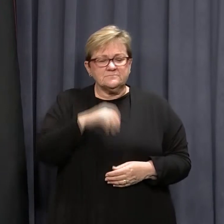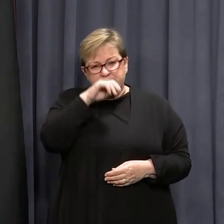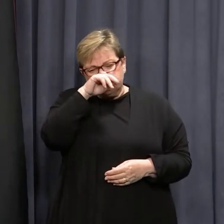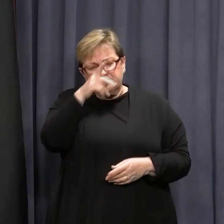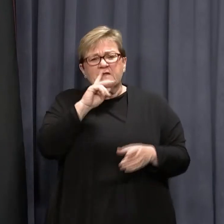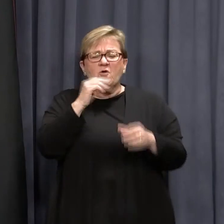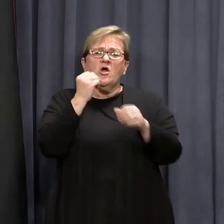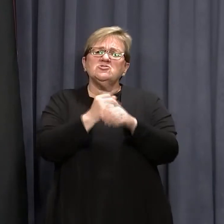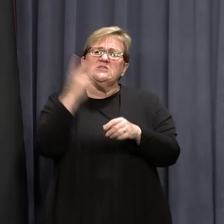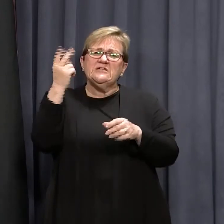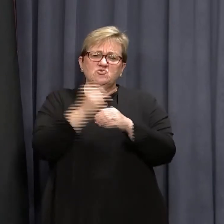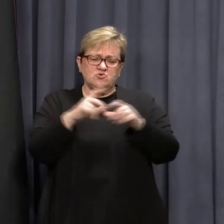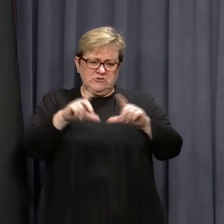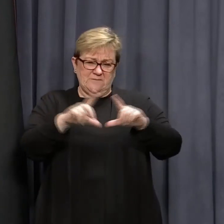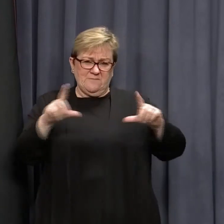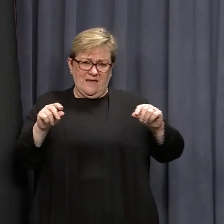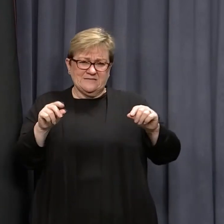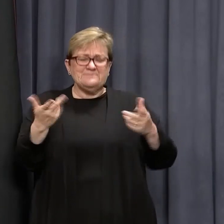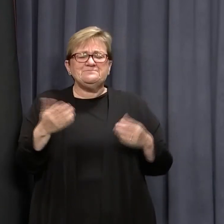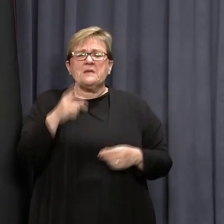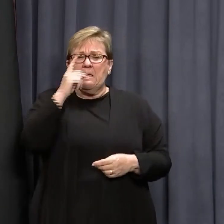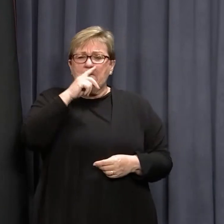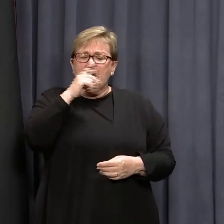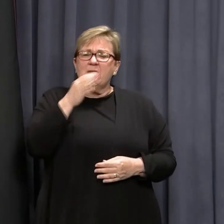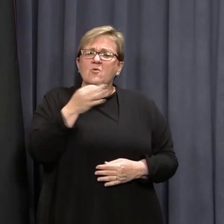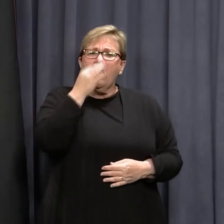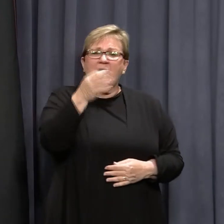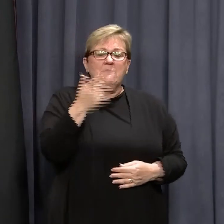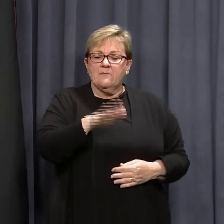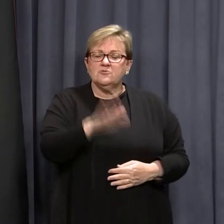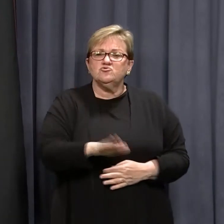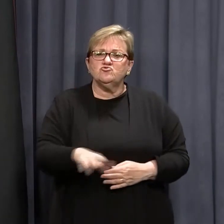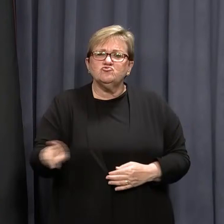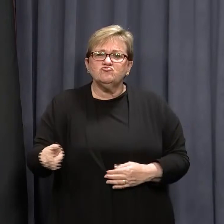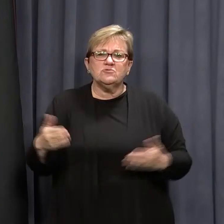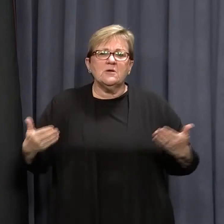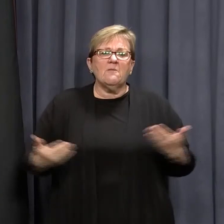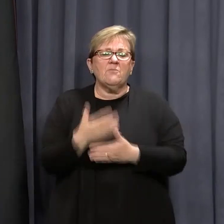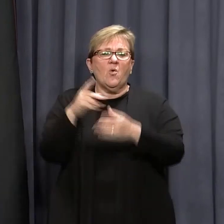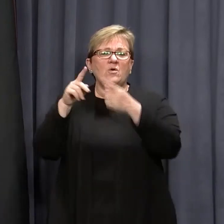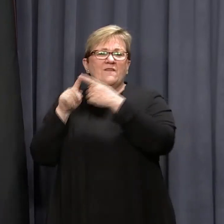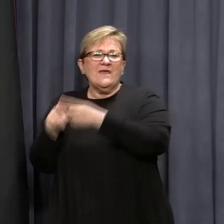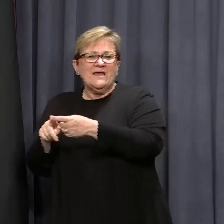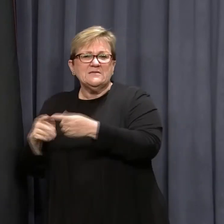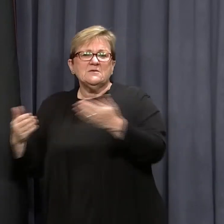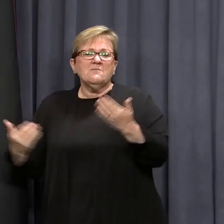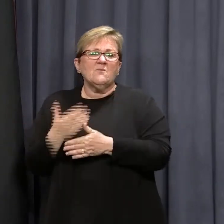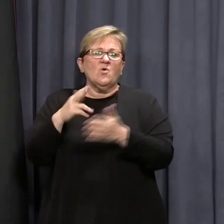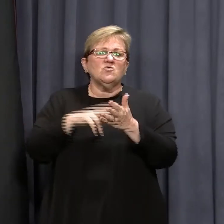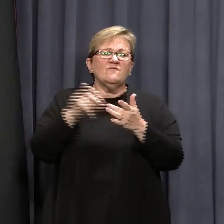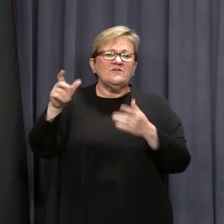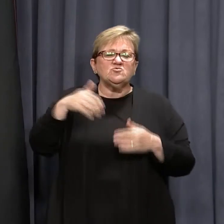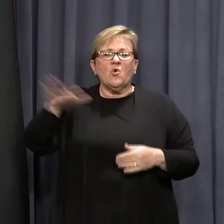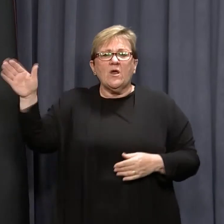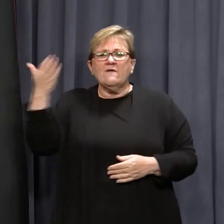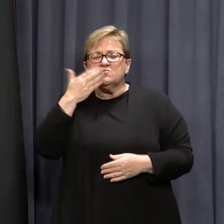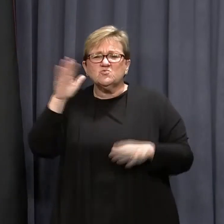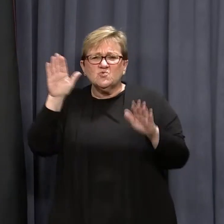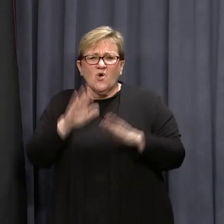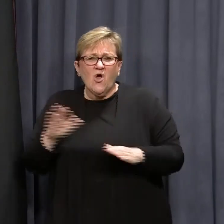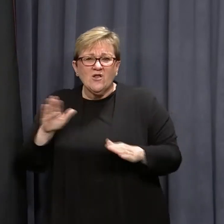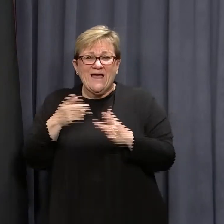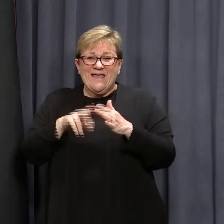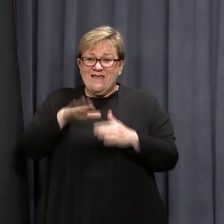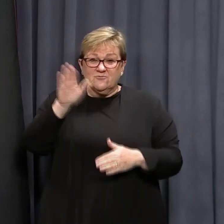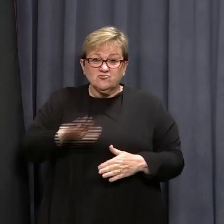G2G requests? Say, for example, children that have gone over east or gone to Victoria for school holidays. if they're